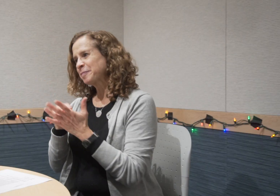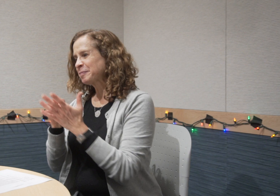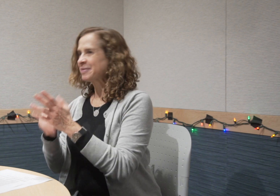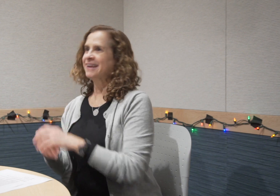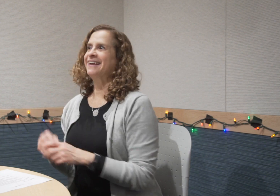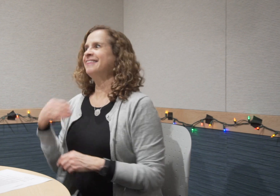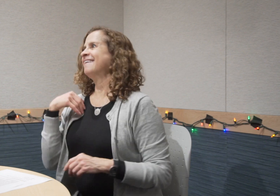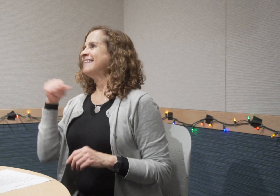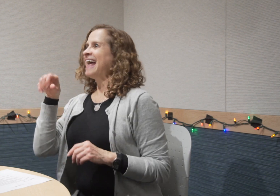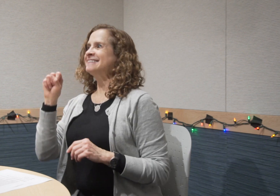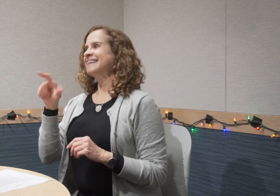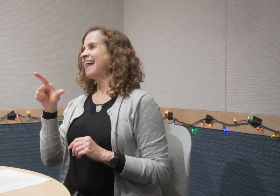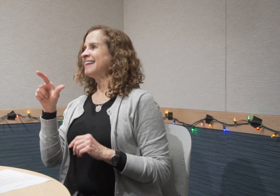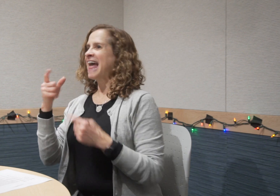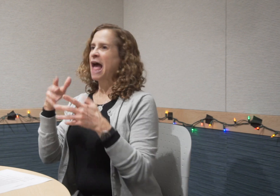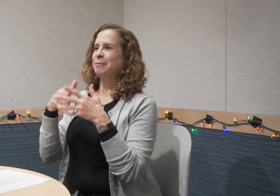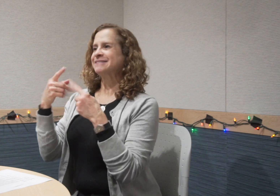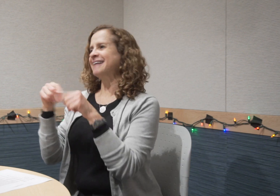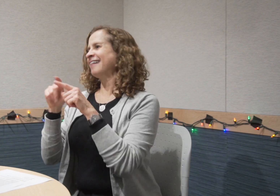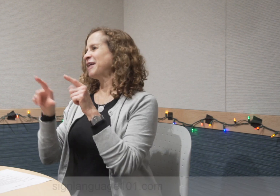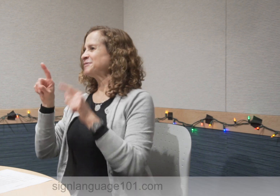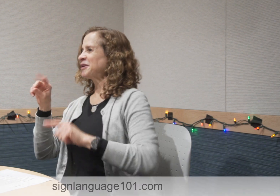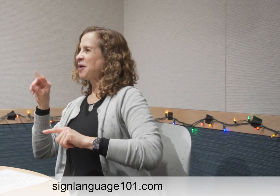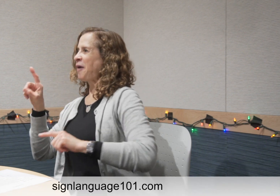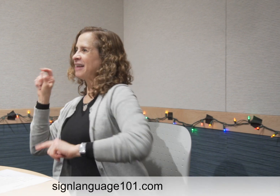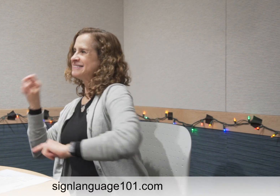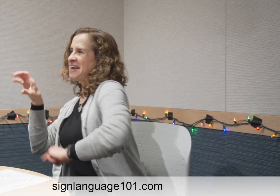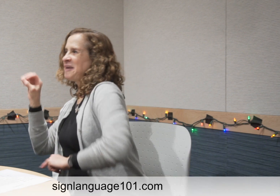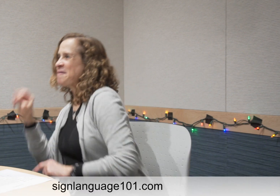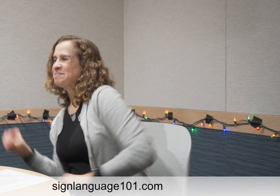lifeprint.com. They have